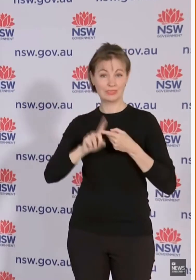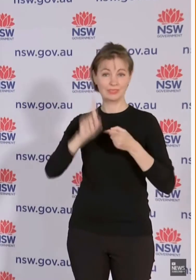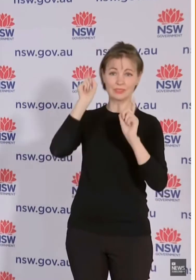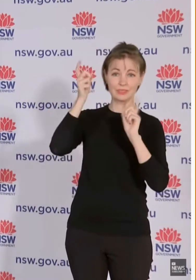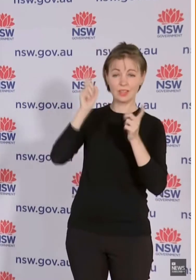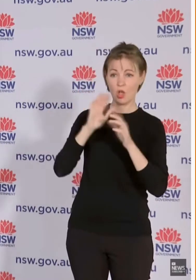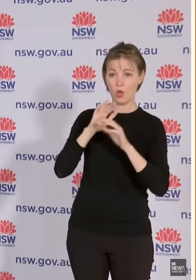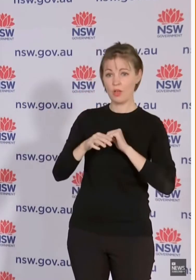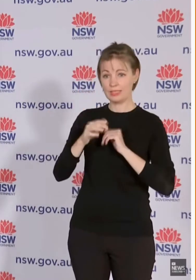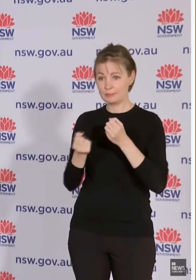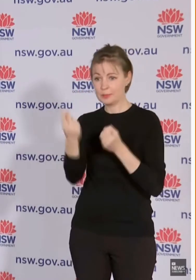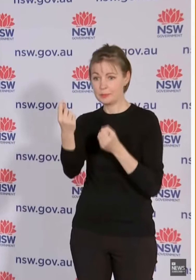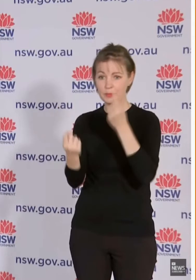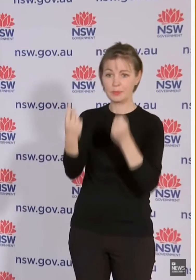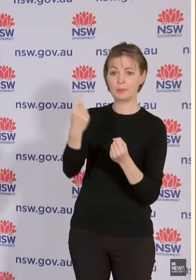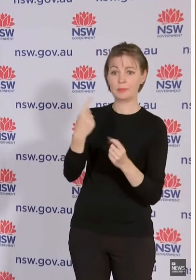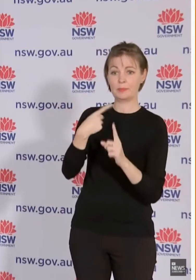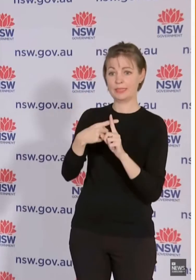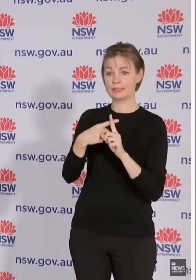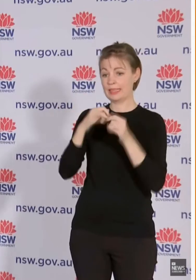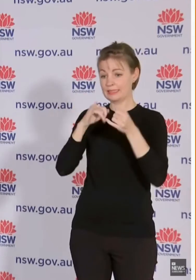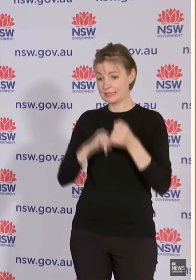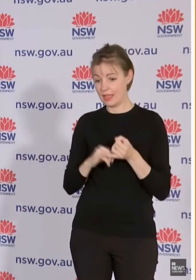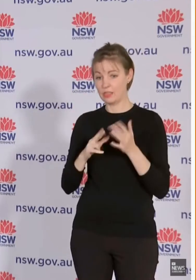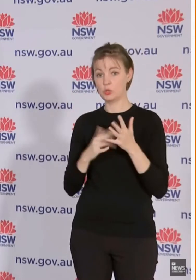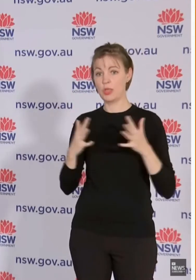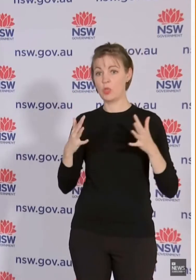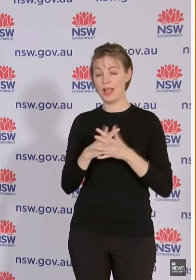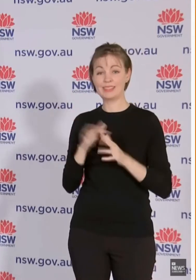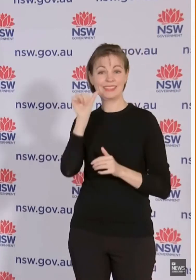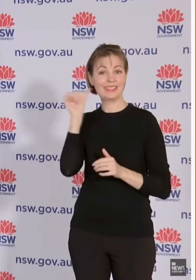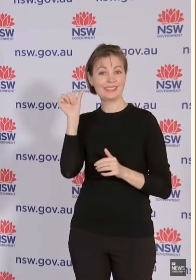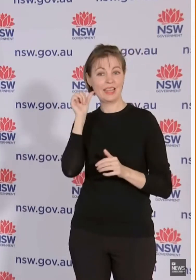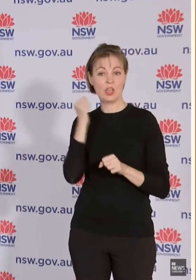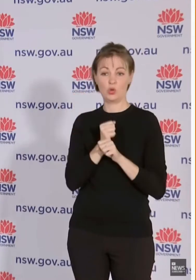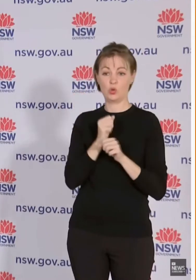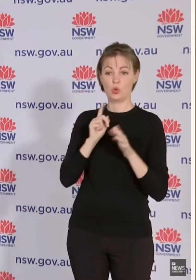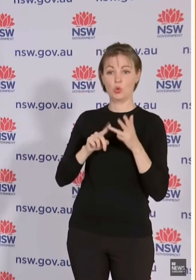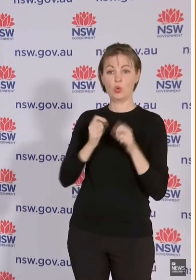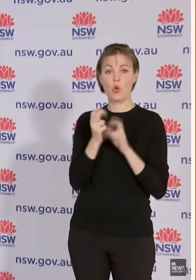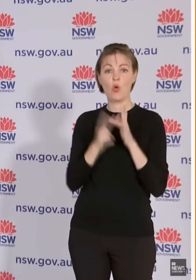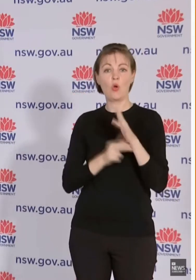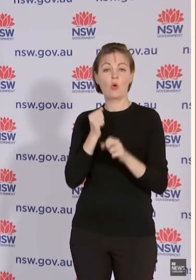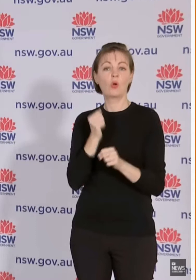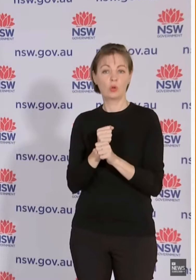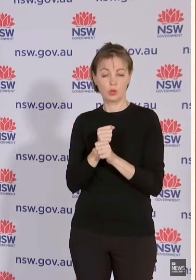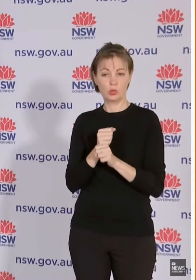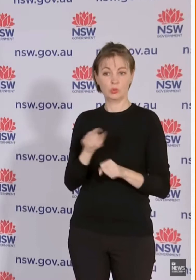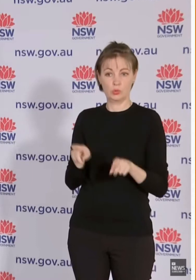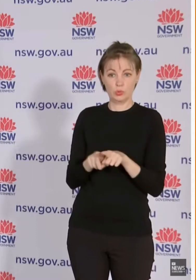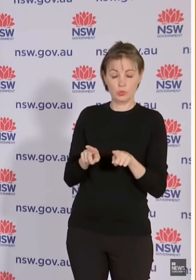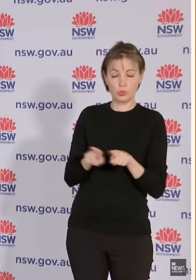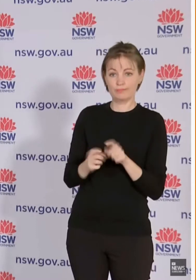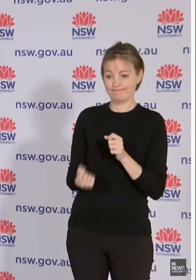Coast, and in southern New South Wales we had that case that we reported yesterday in Googong or in Queanbeyan, and nothing more there. I do want to